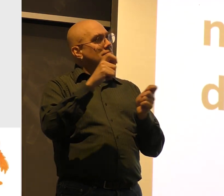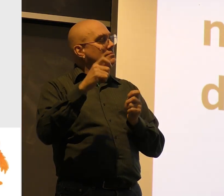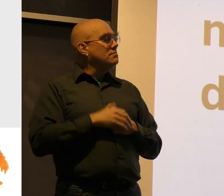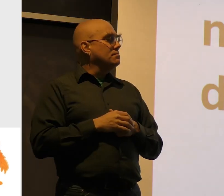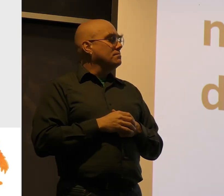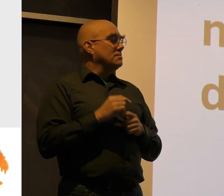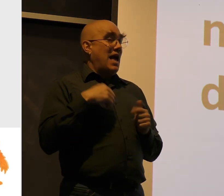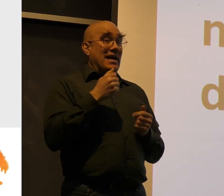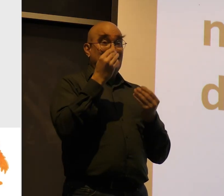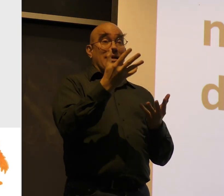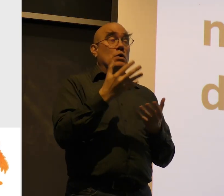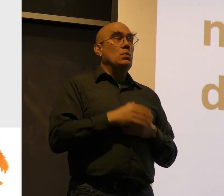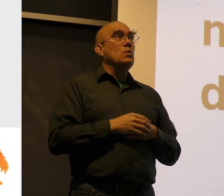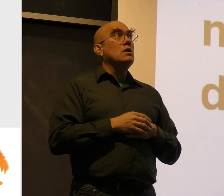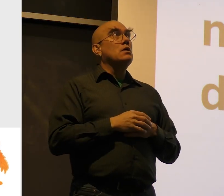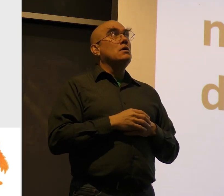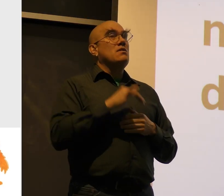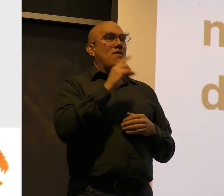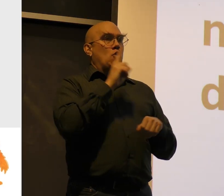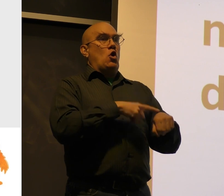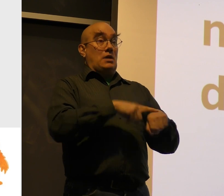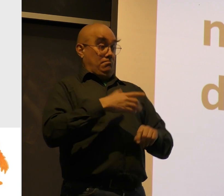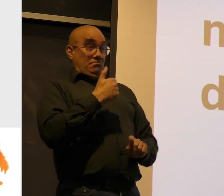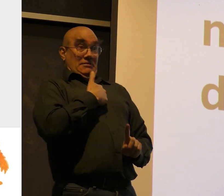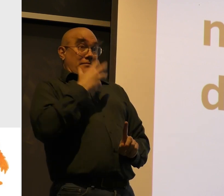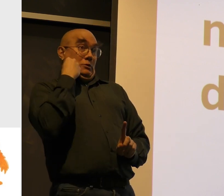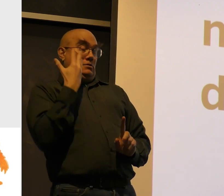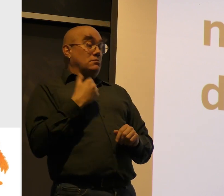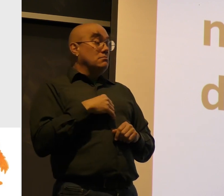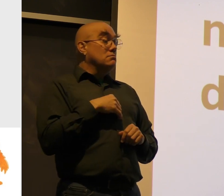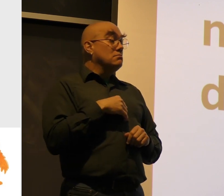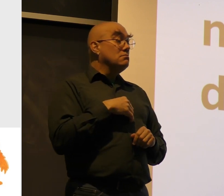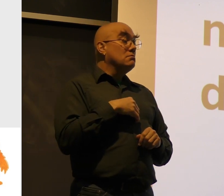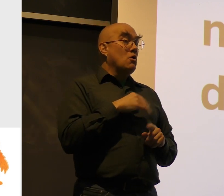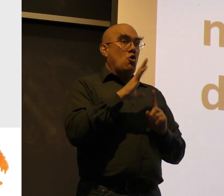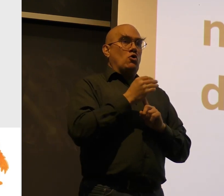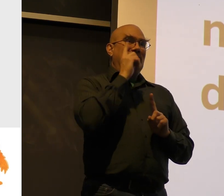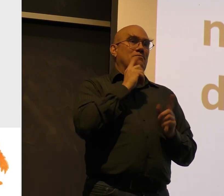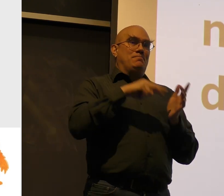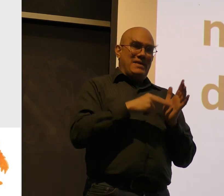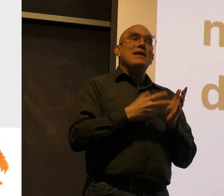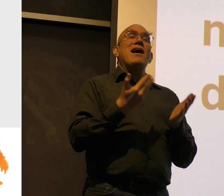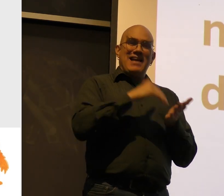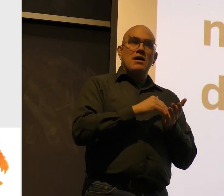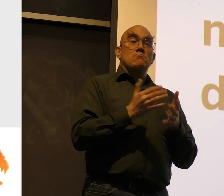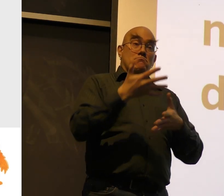has changed. And I can tell you that for the longest time, I'll just talk about my own experience, culturally deaf